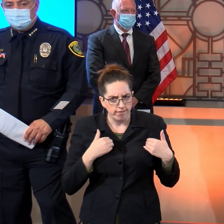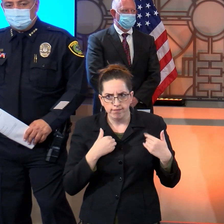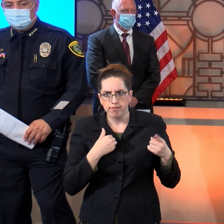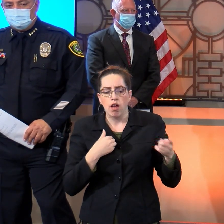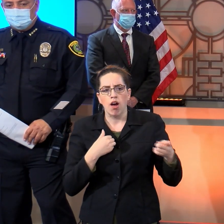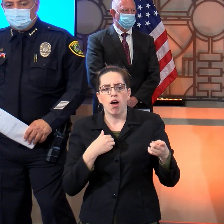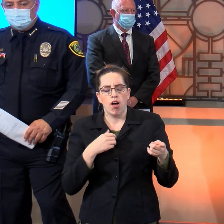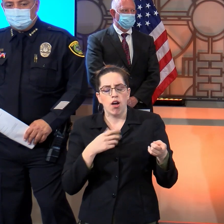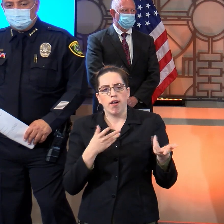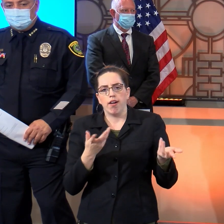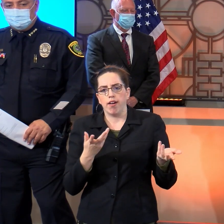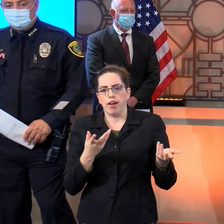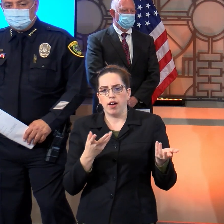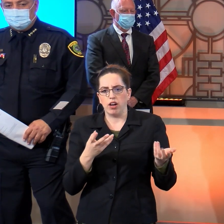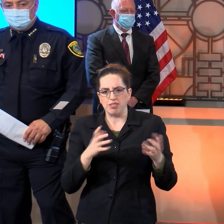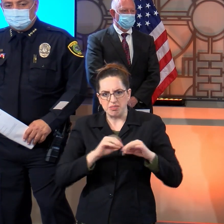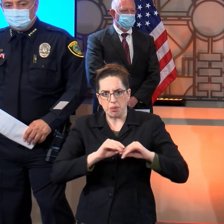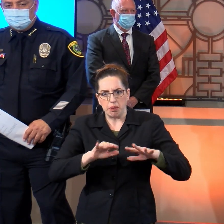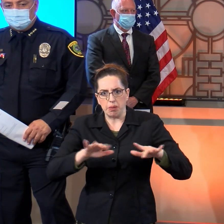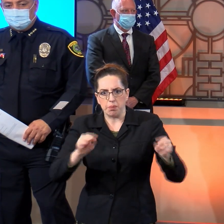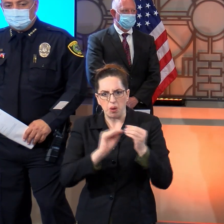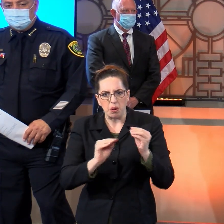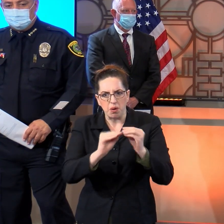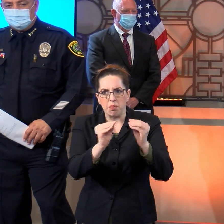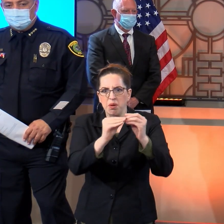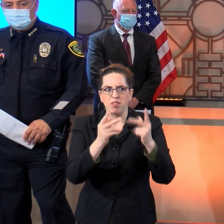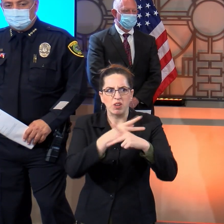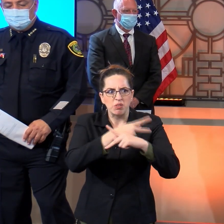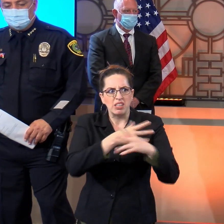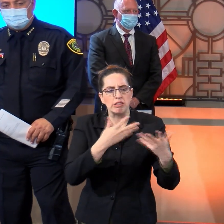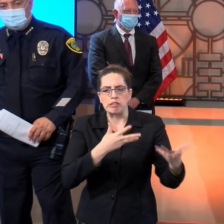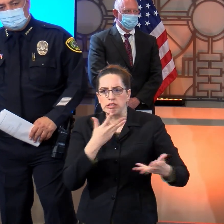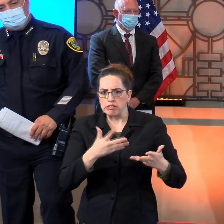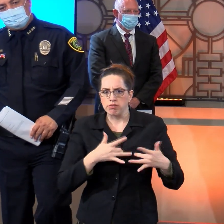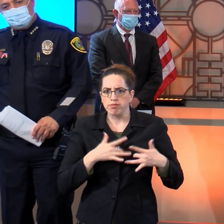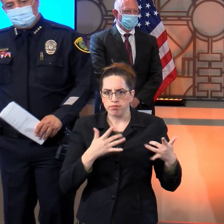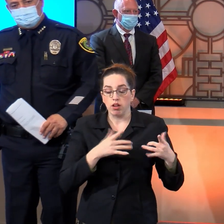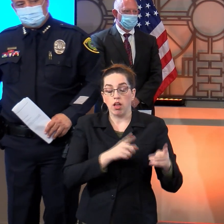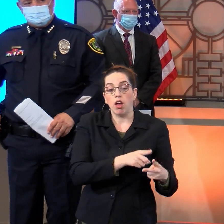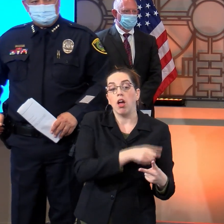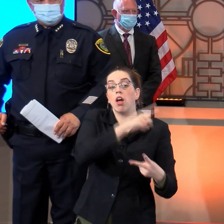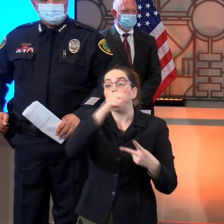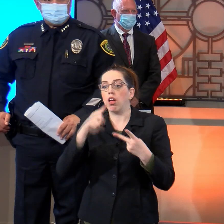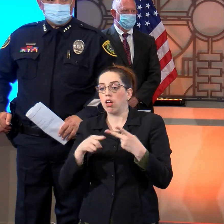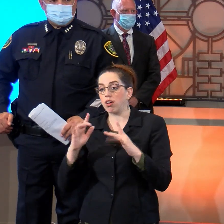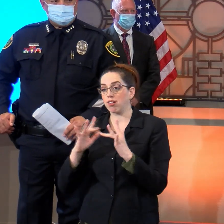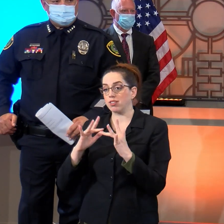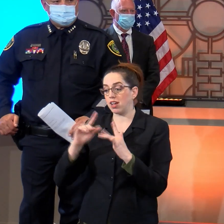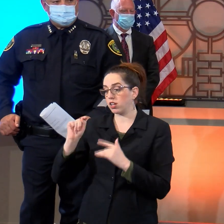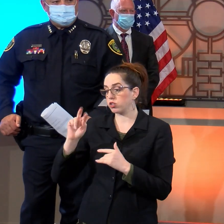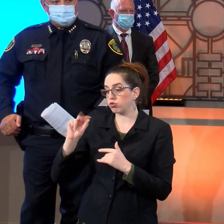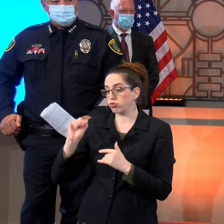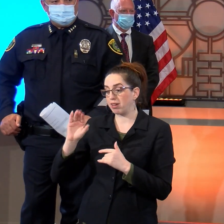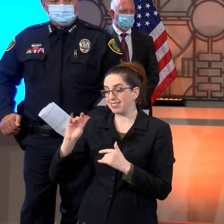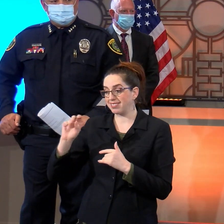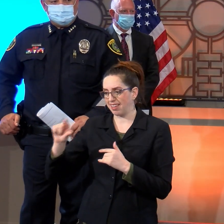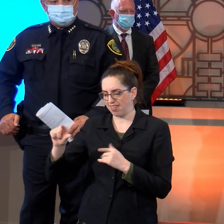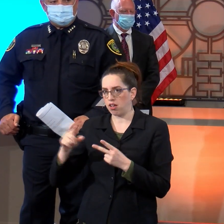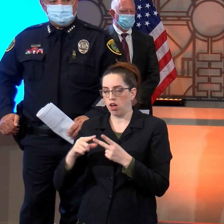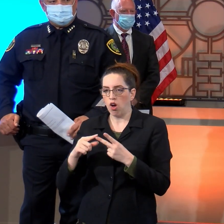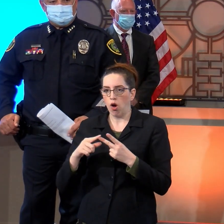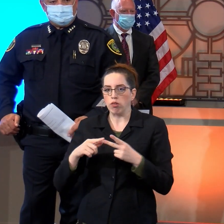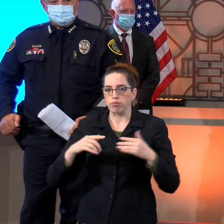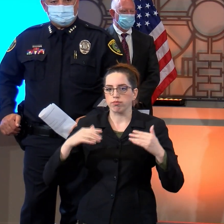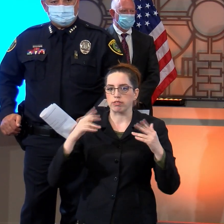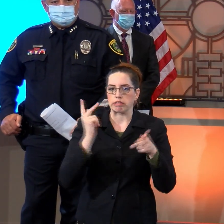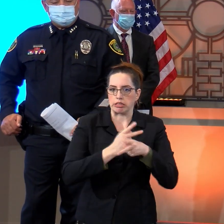see additional contaminations out there or infections out there. Contact tracing allows you then to contain that